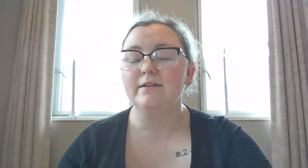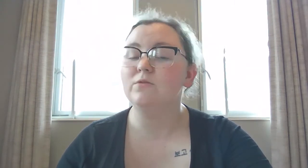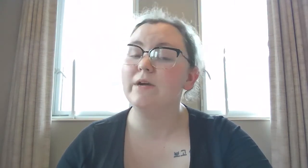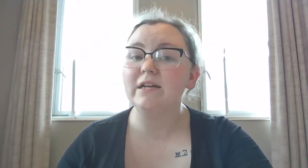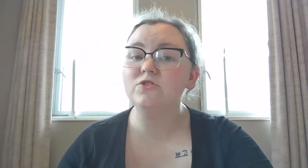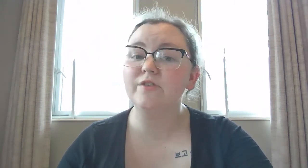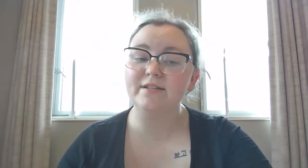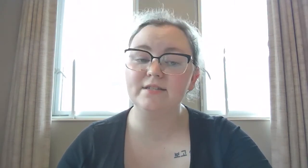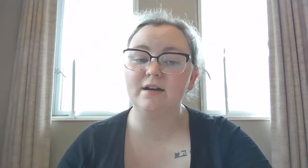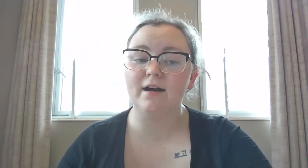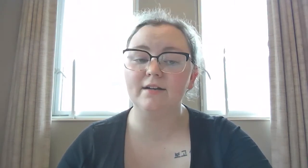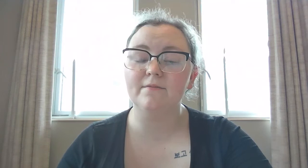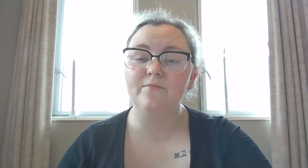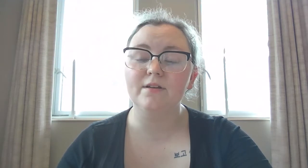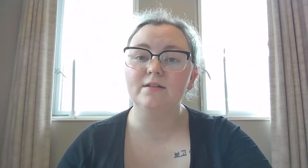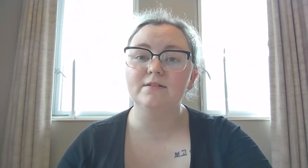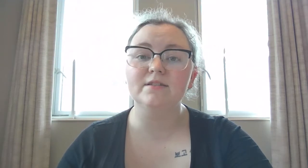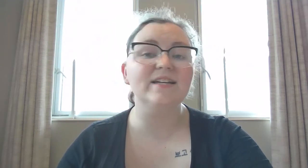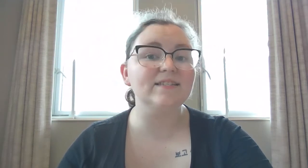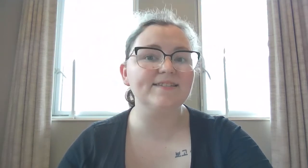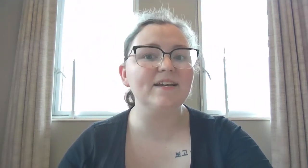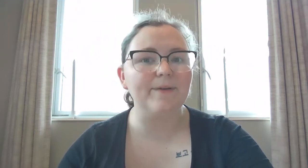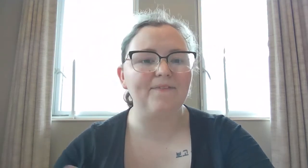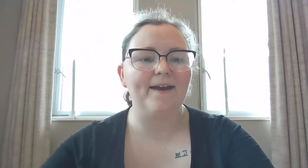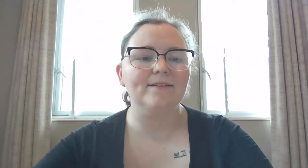We can trust God. Let's sing about that.